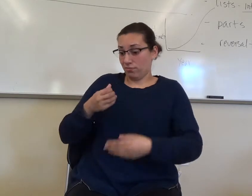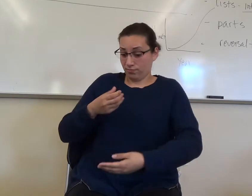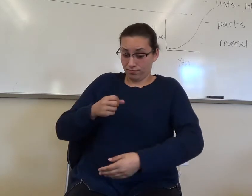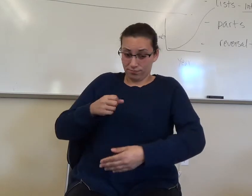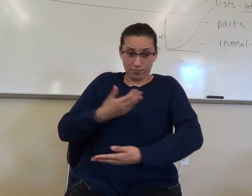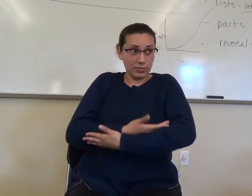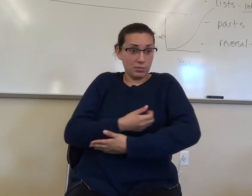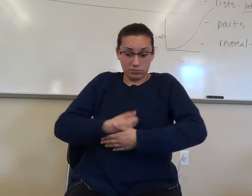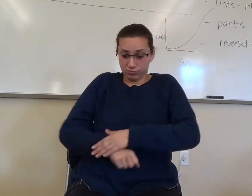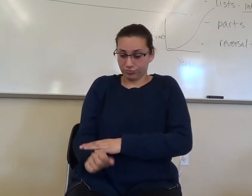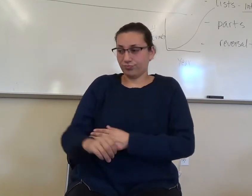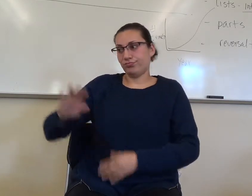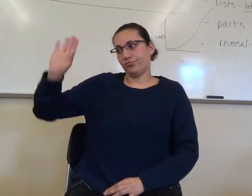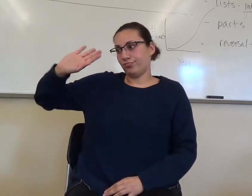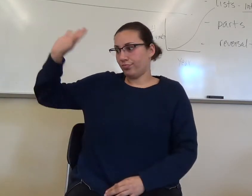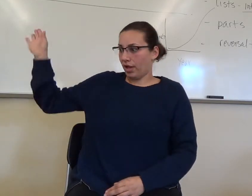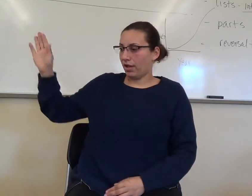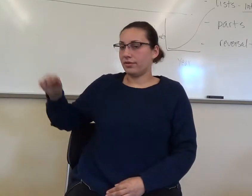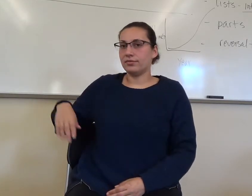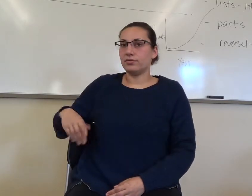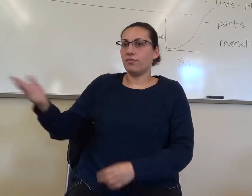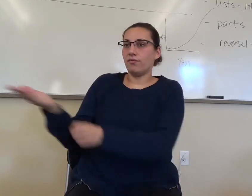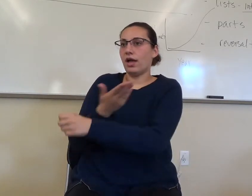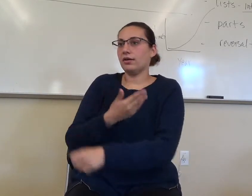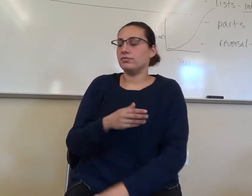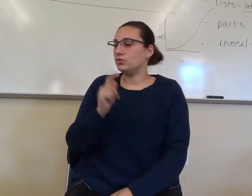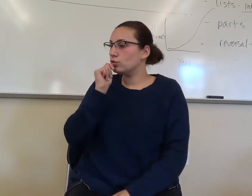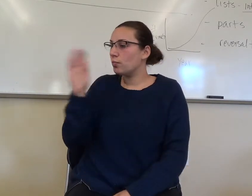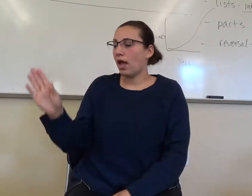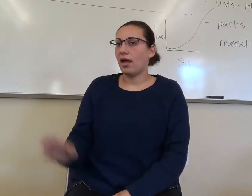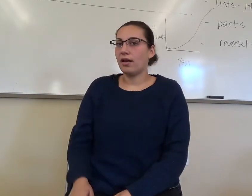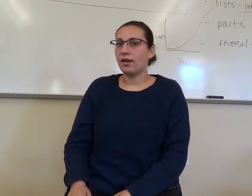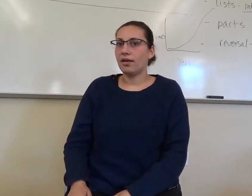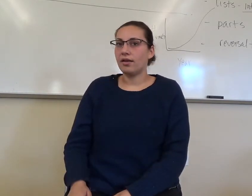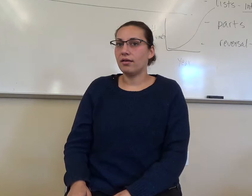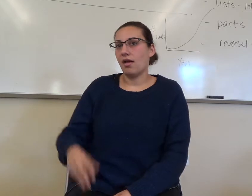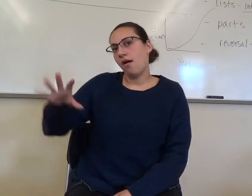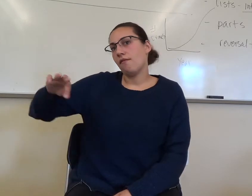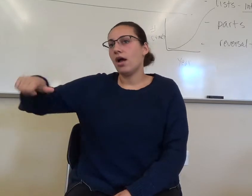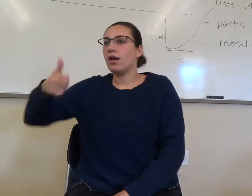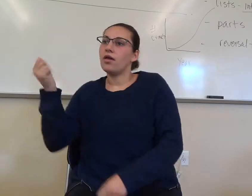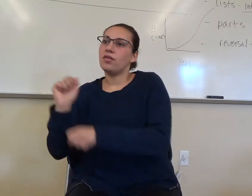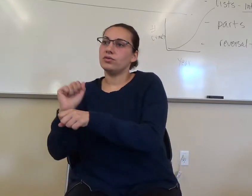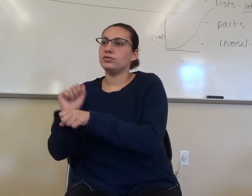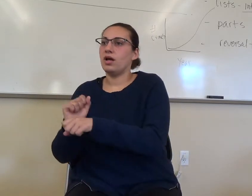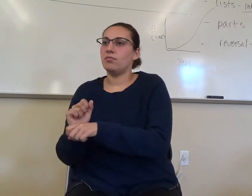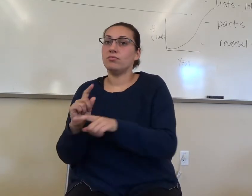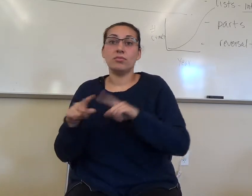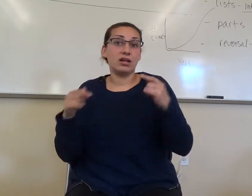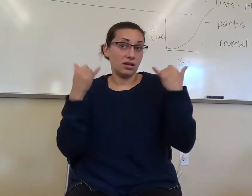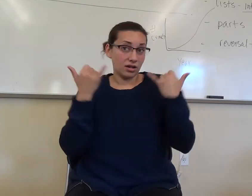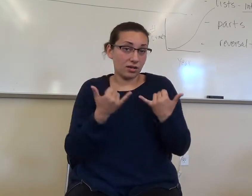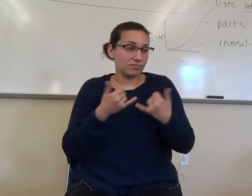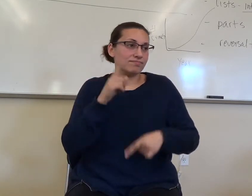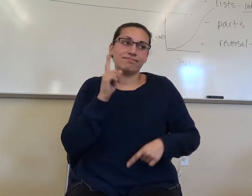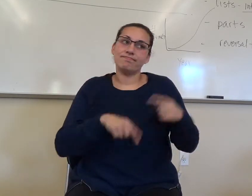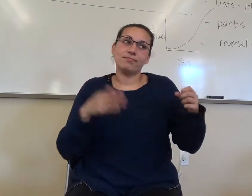goodbye. You know, if you're not gonna be here, too bad. You have to go find another job after you have a baby. Now they can't do that anymore.